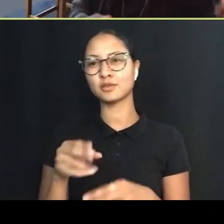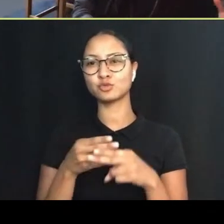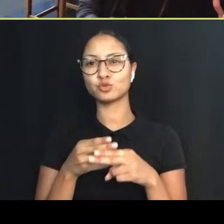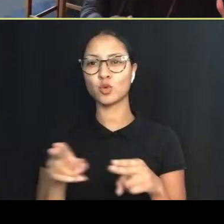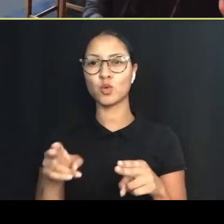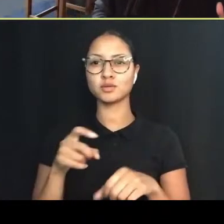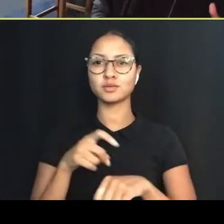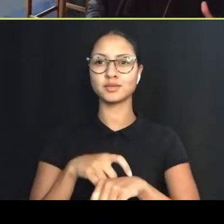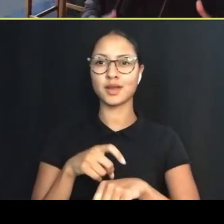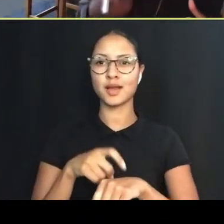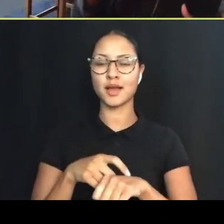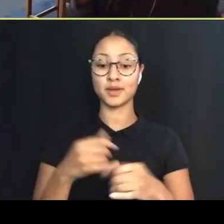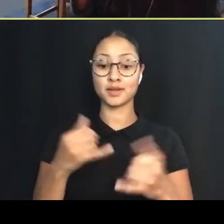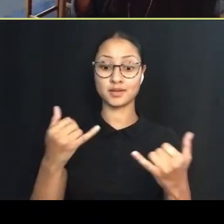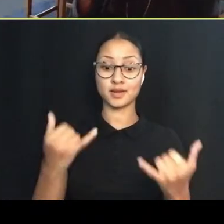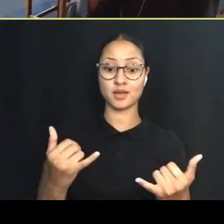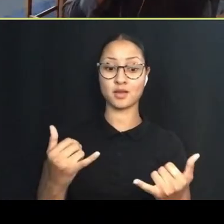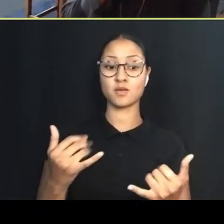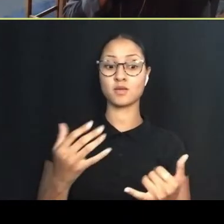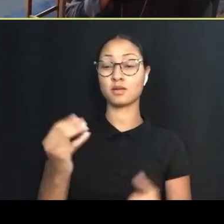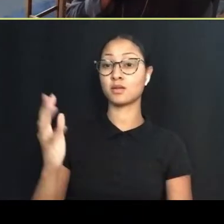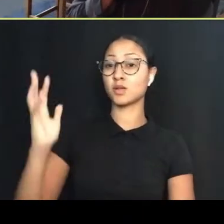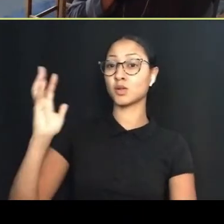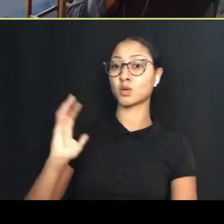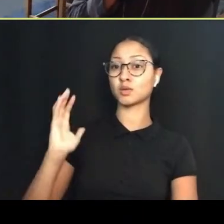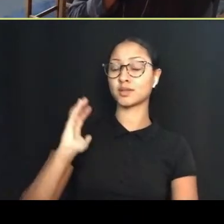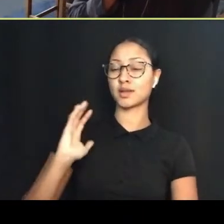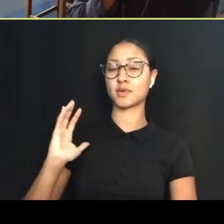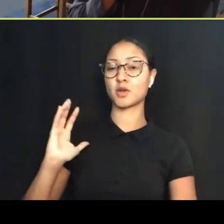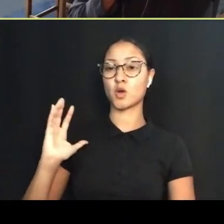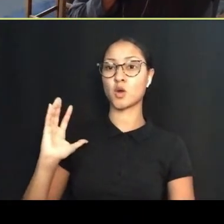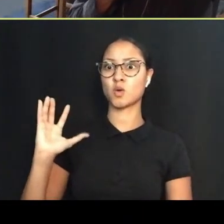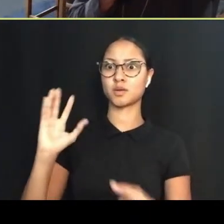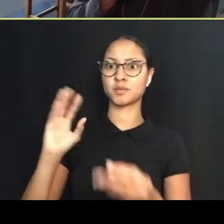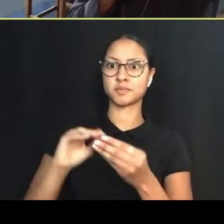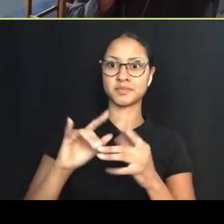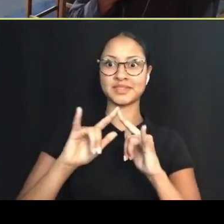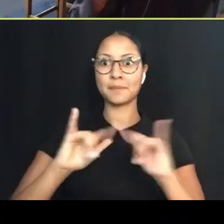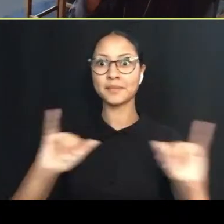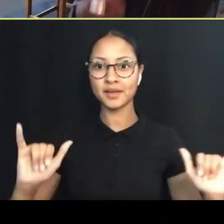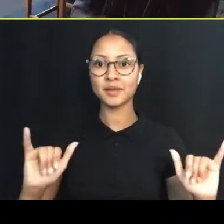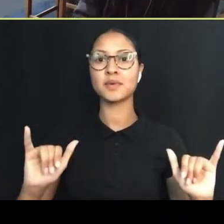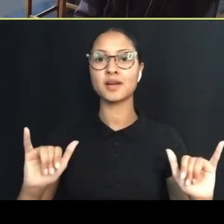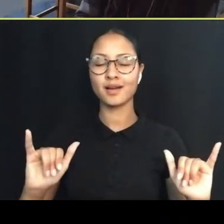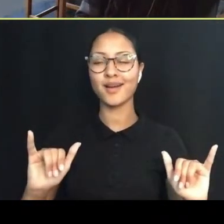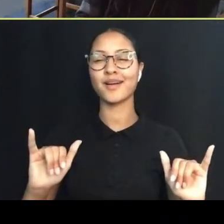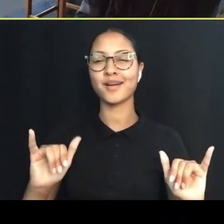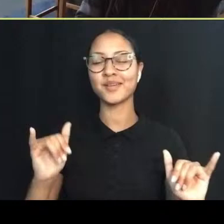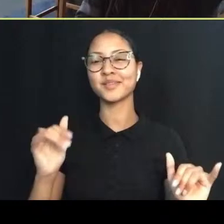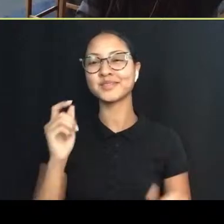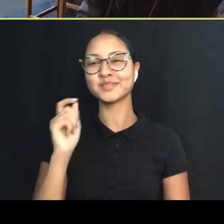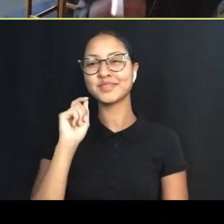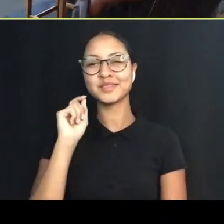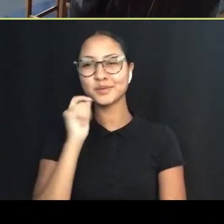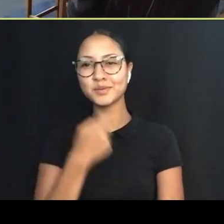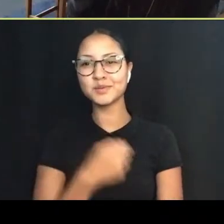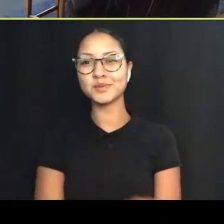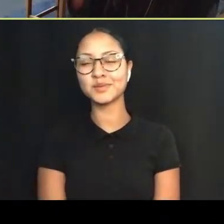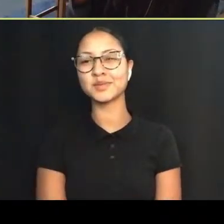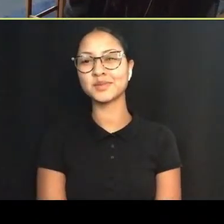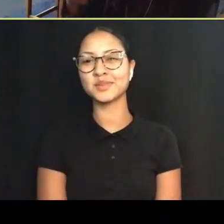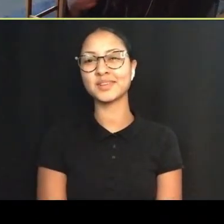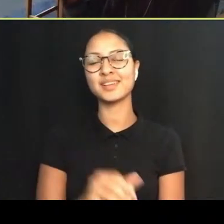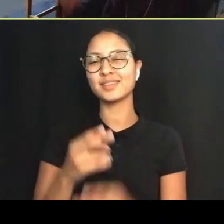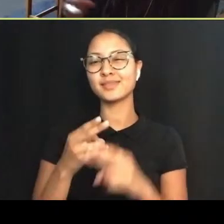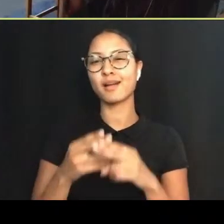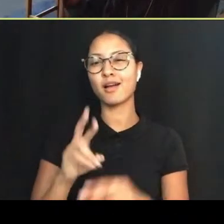past simultaneously is a thing that feels a part of that. And like remix culture, I sometimes talk about that like as an